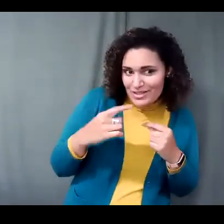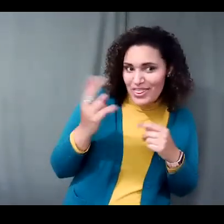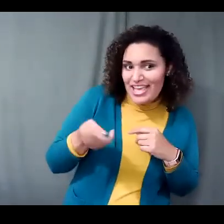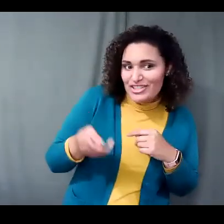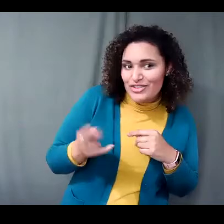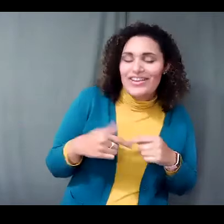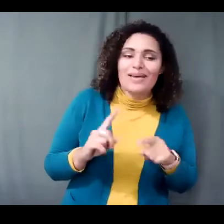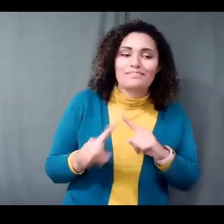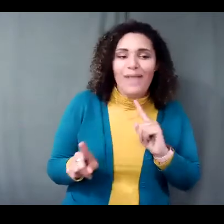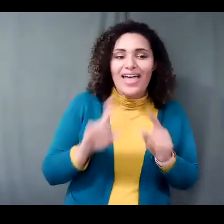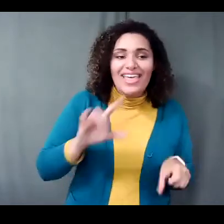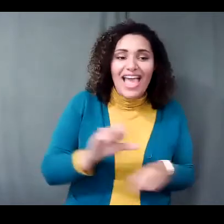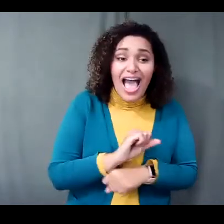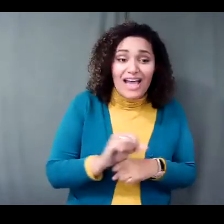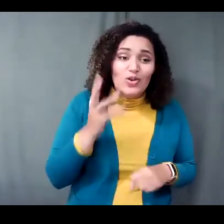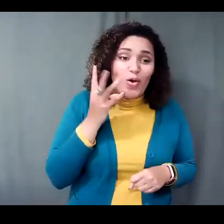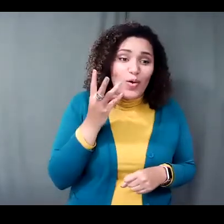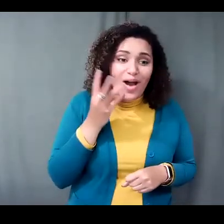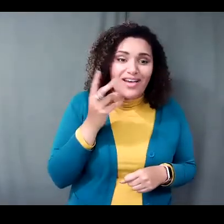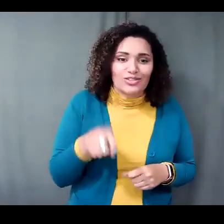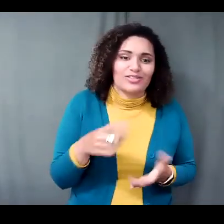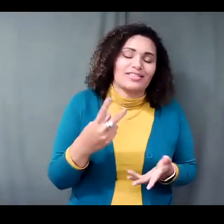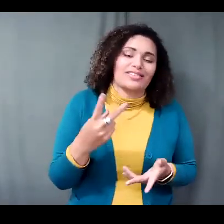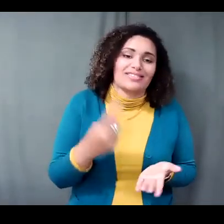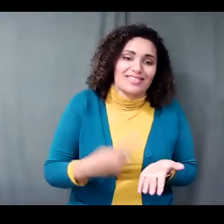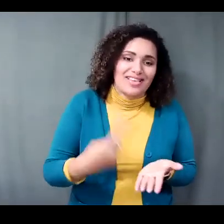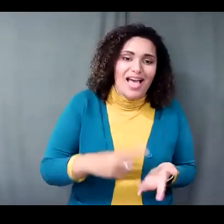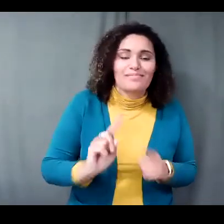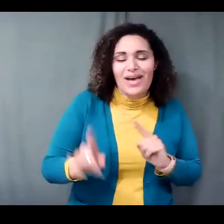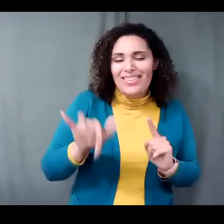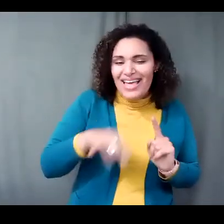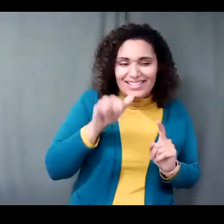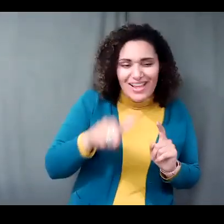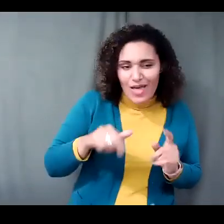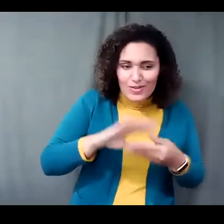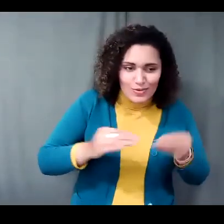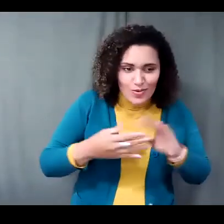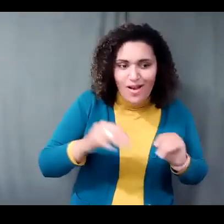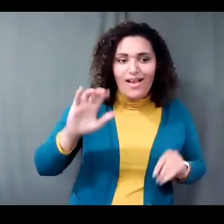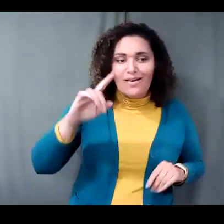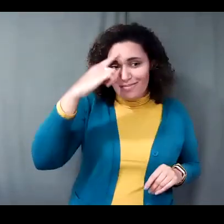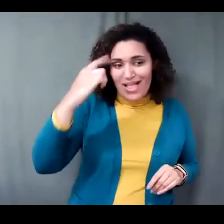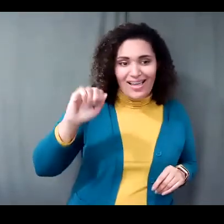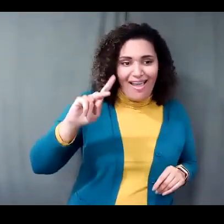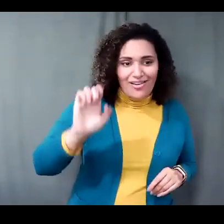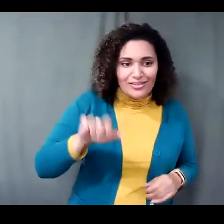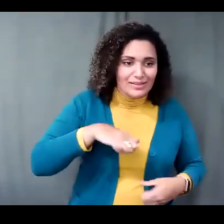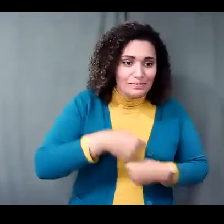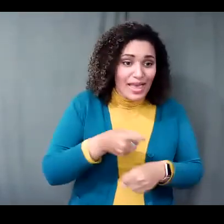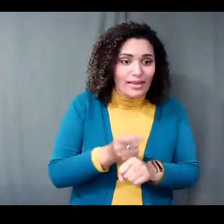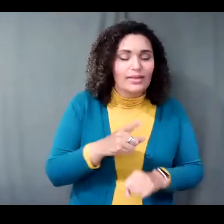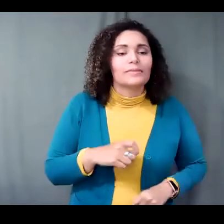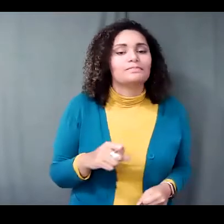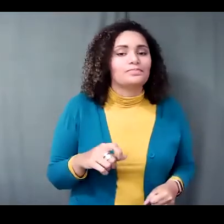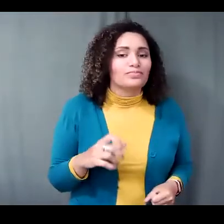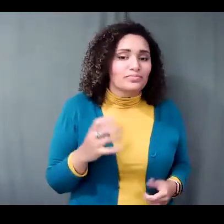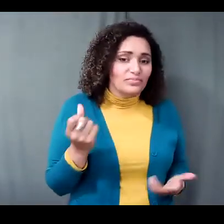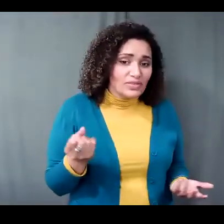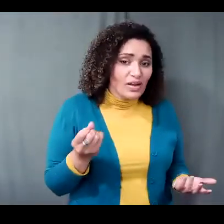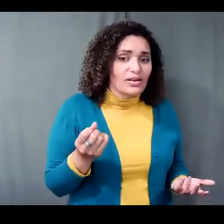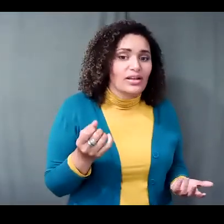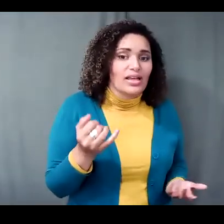talk about the actual one. That is not the backstory of how Black Ankle made it. Or Terra Dulce. So let me talk